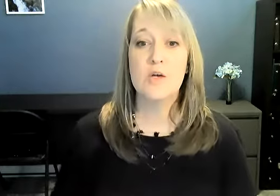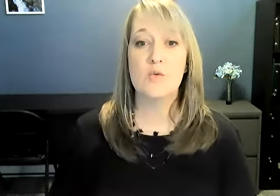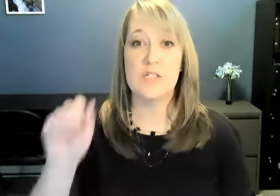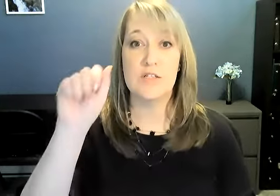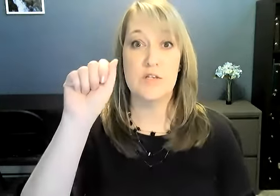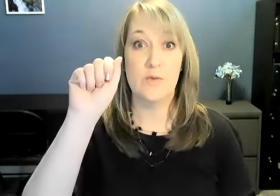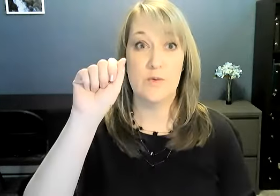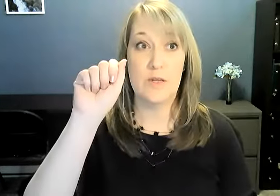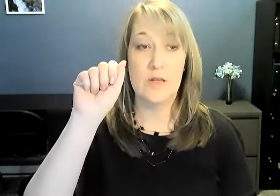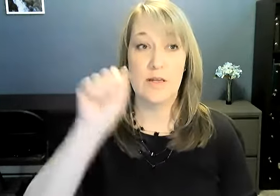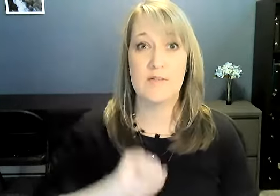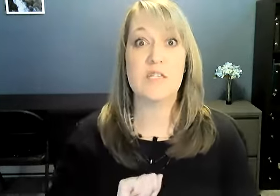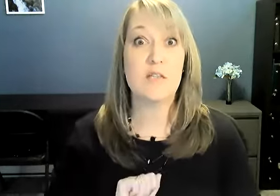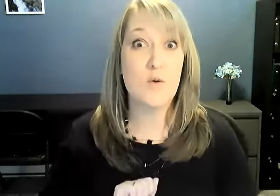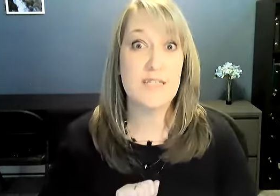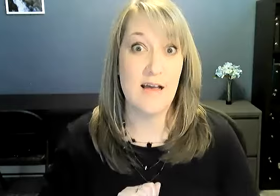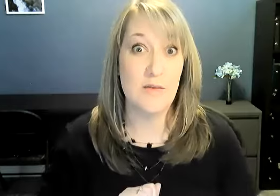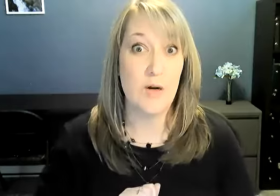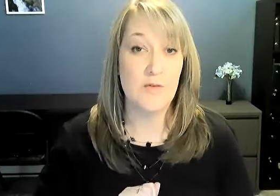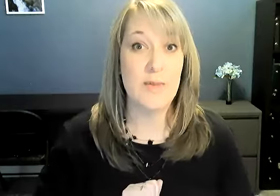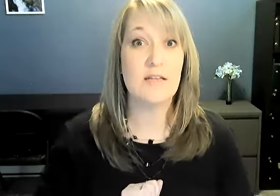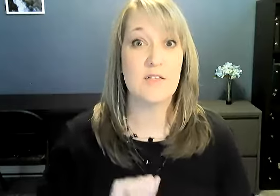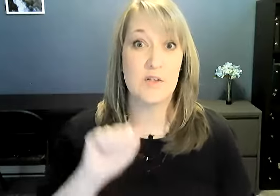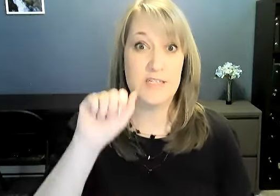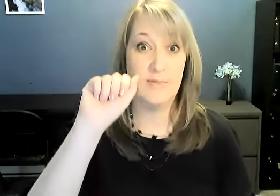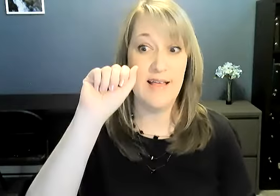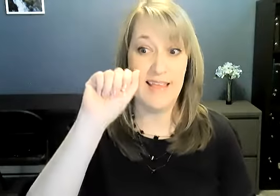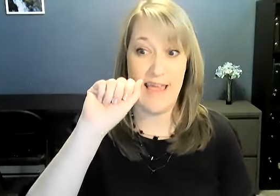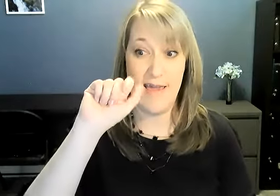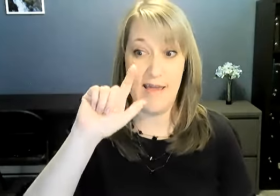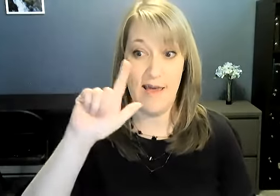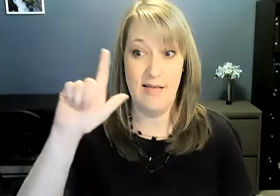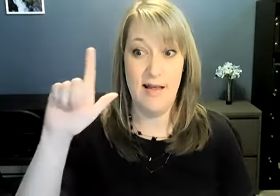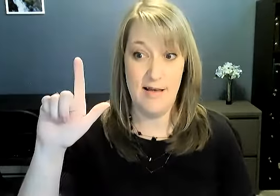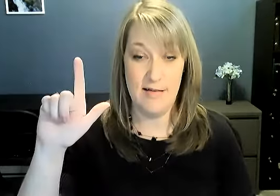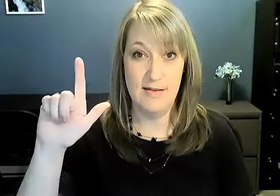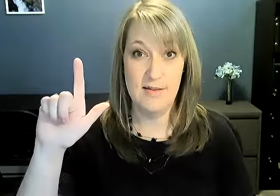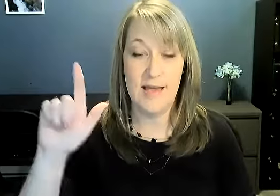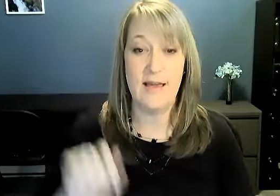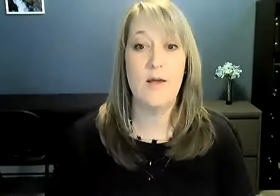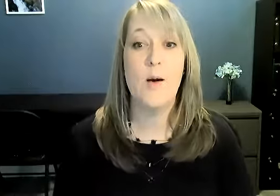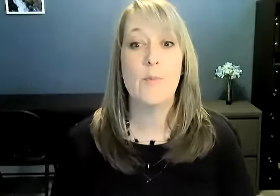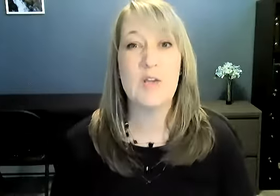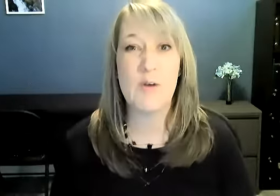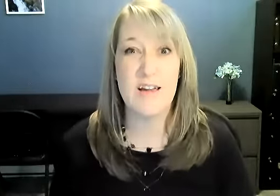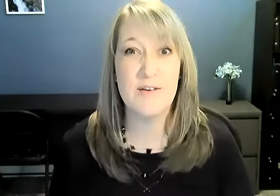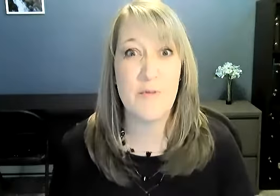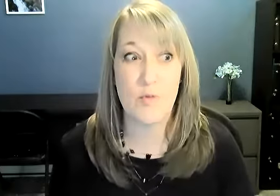which is so it's a loan sign borrowed from English. So you're spelling A-L-L, okay? But you kind of throw